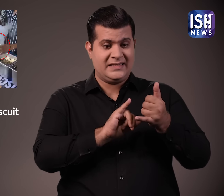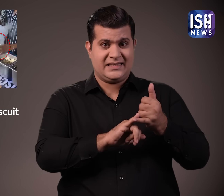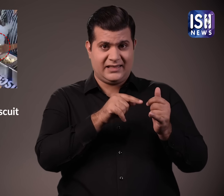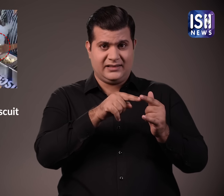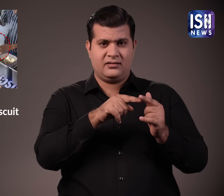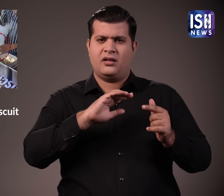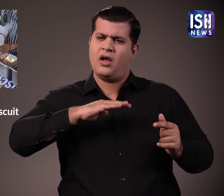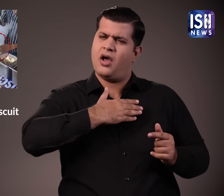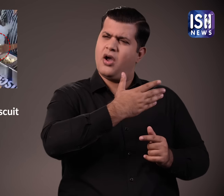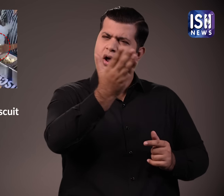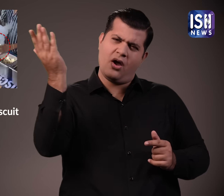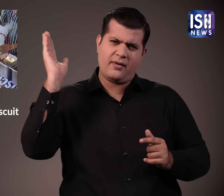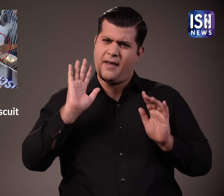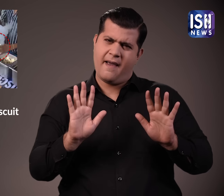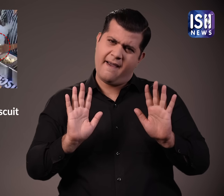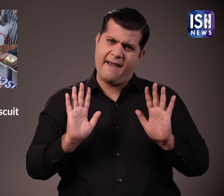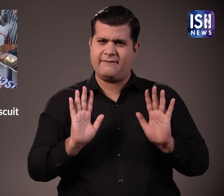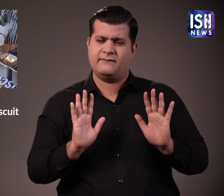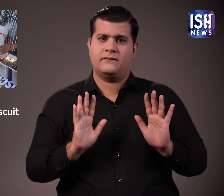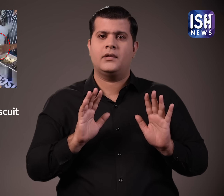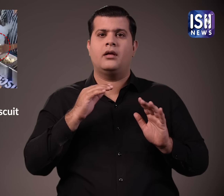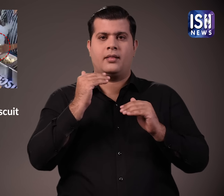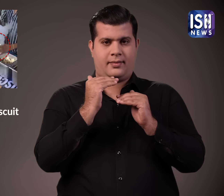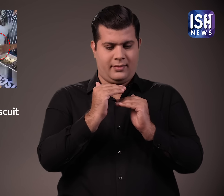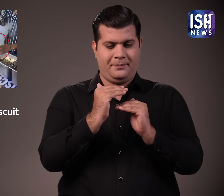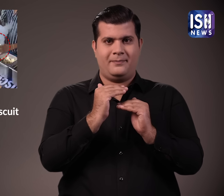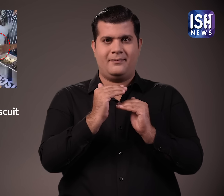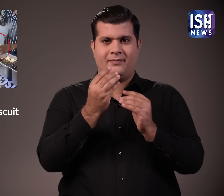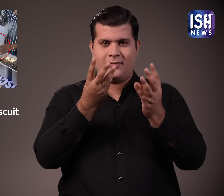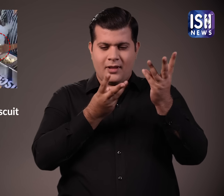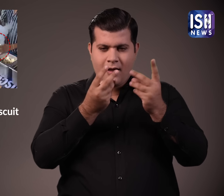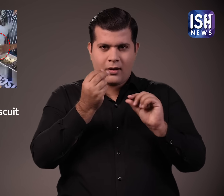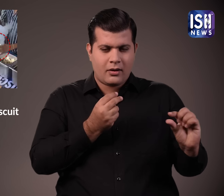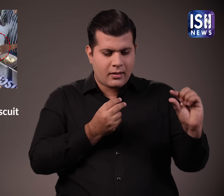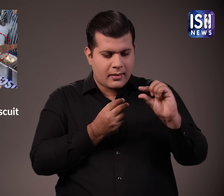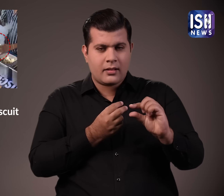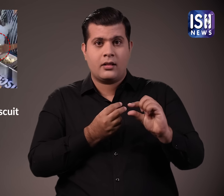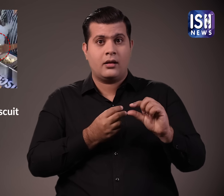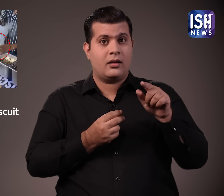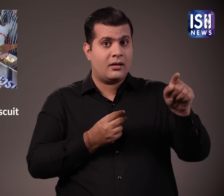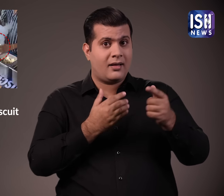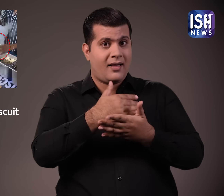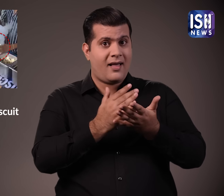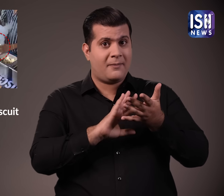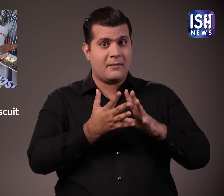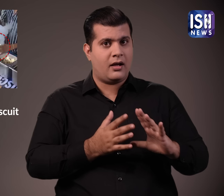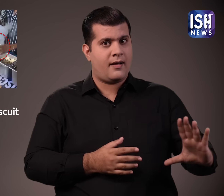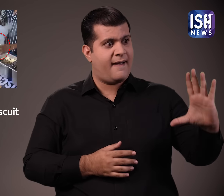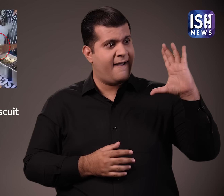Most of the food and drinks contain Saturine in it, but only in small limited quantities. But the birthday